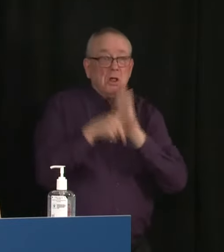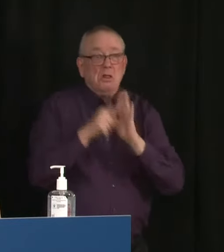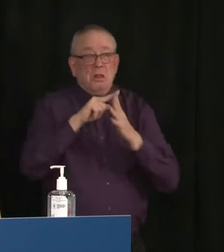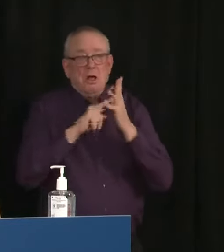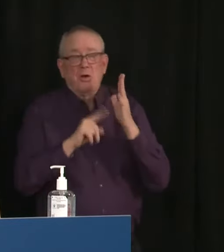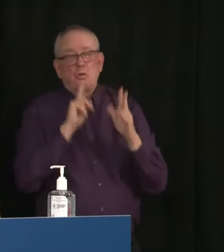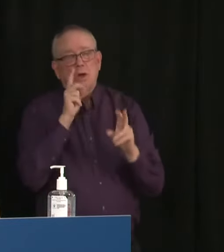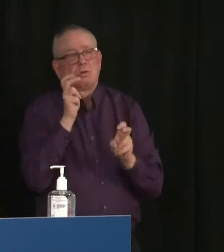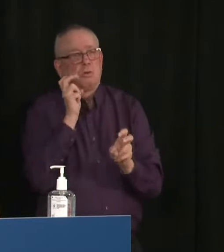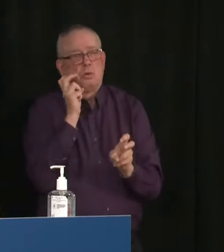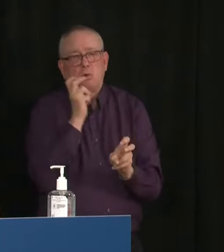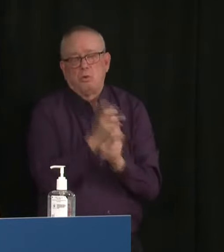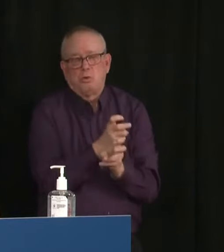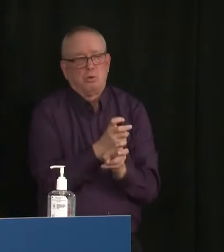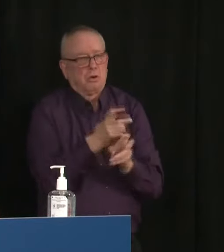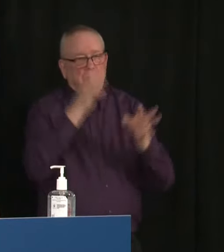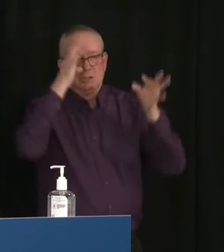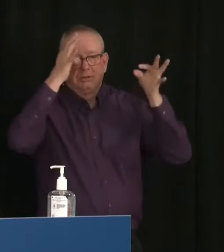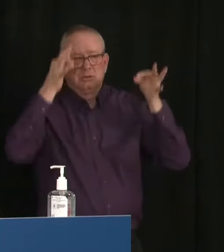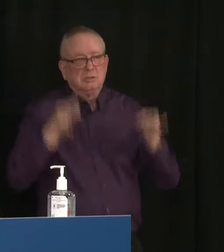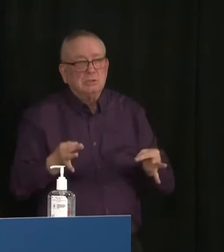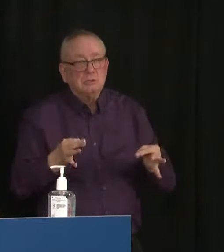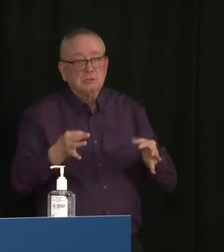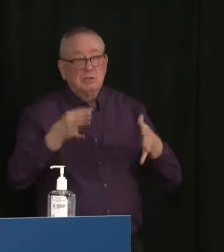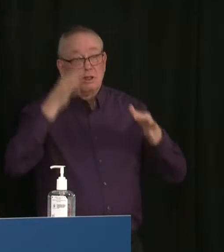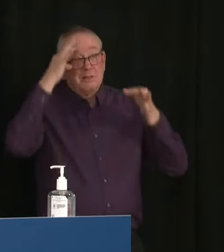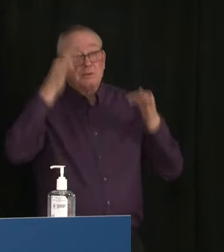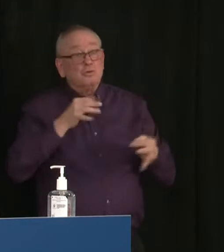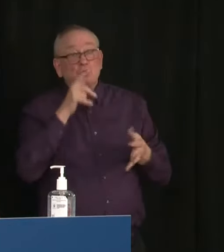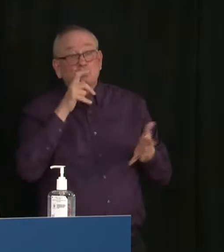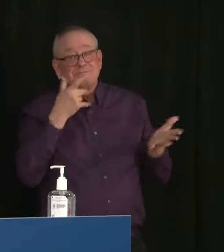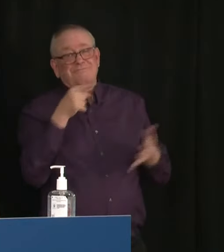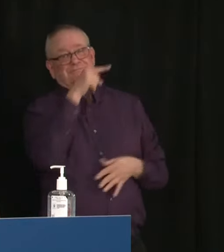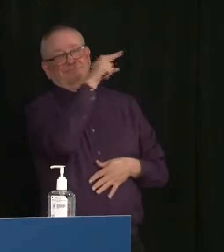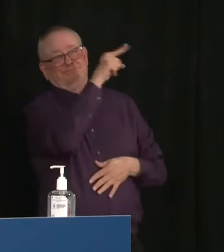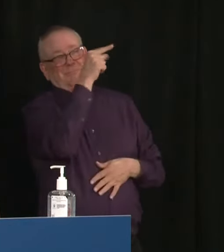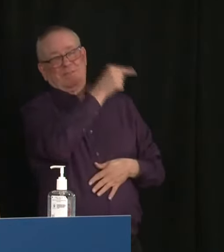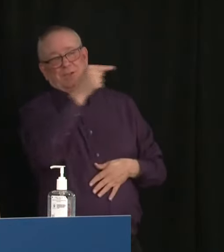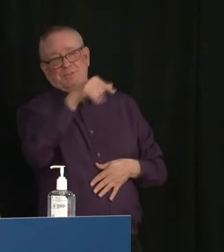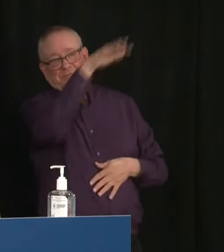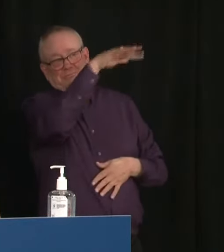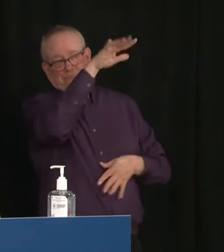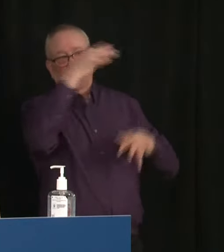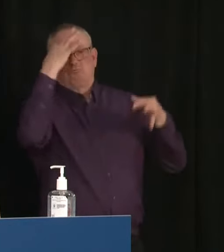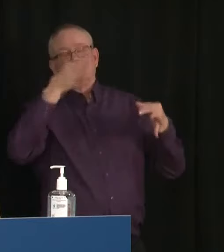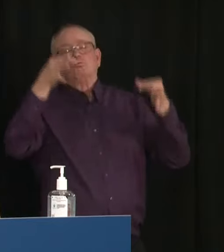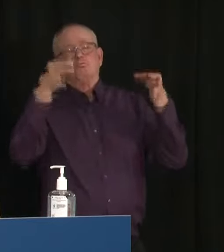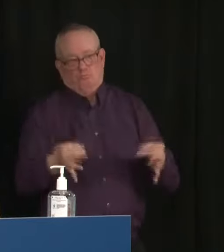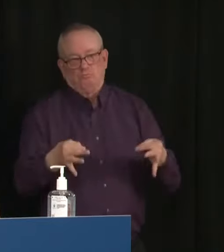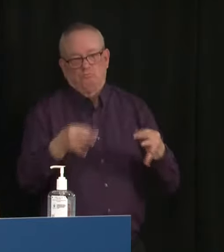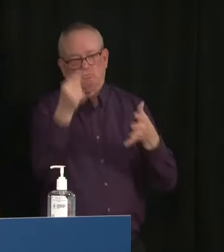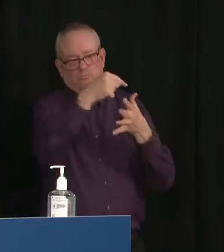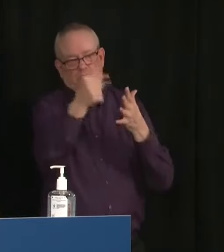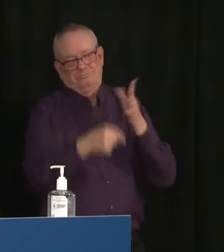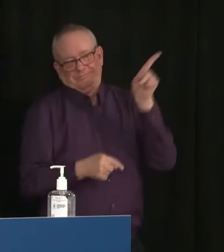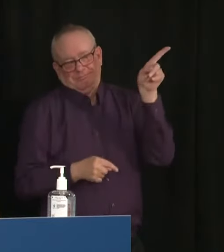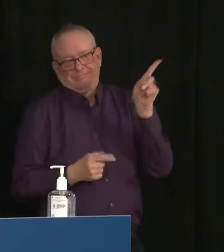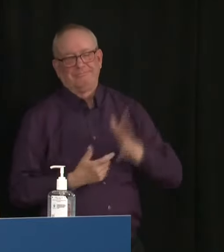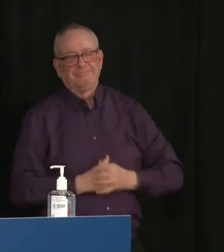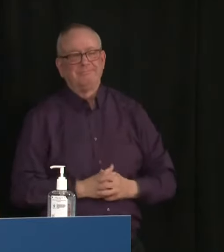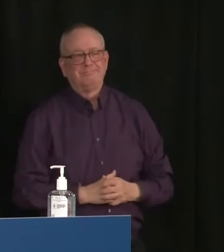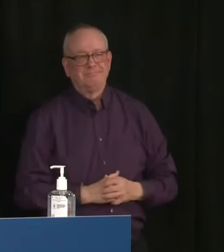decision that is a decision for elected officials. All right, we've got time for 3 more callers. Operator, could you put through the next one,